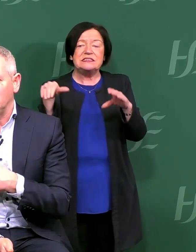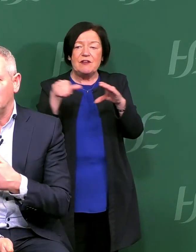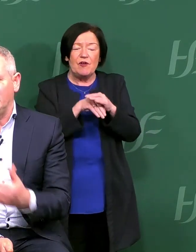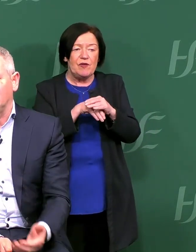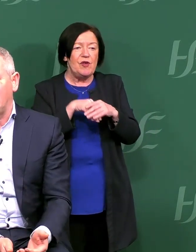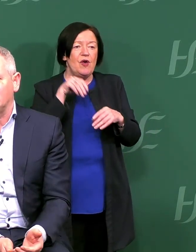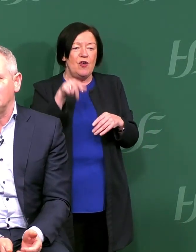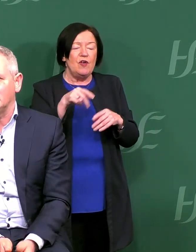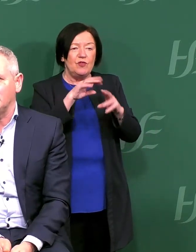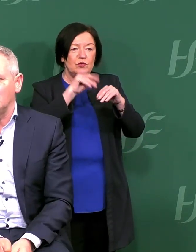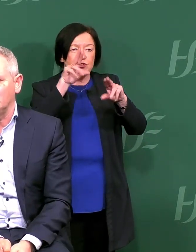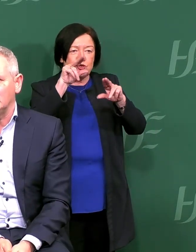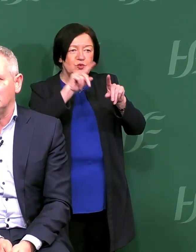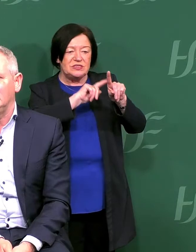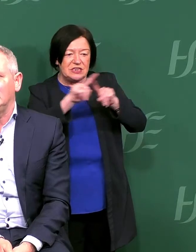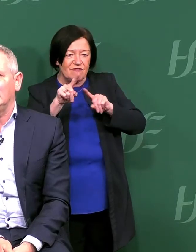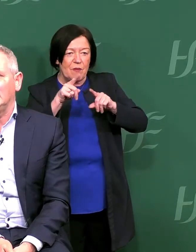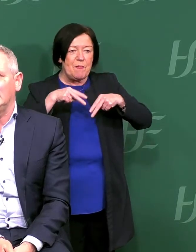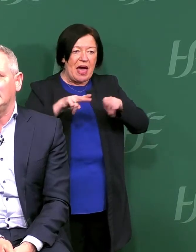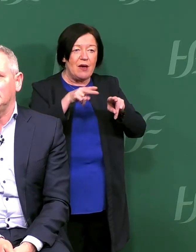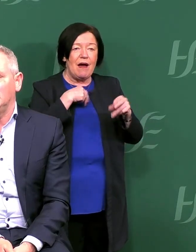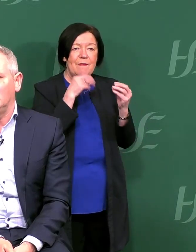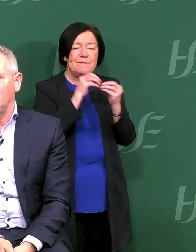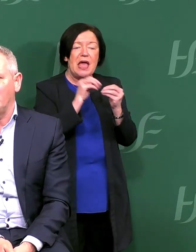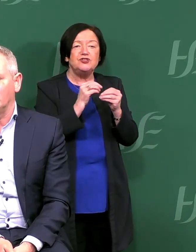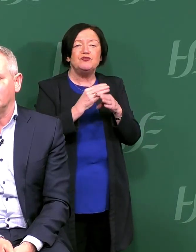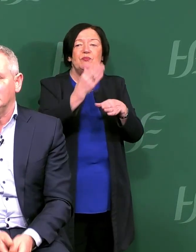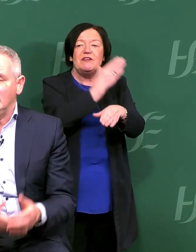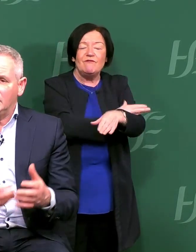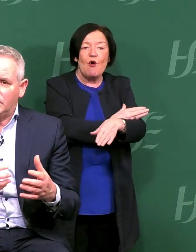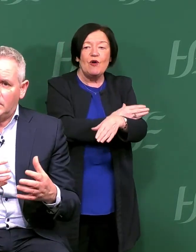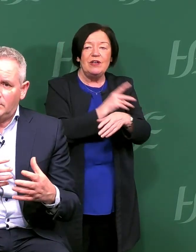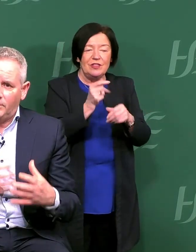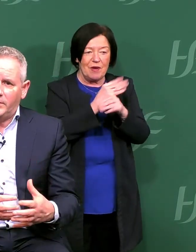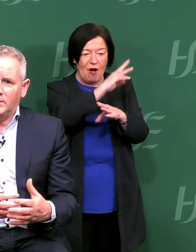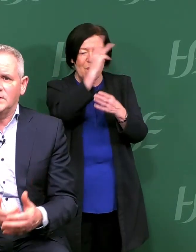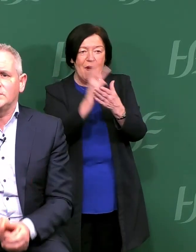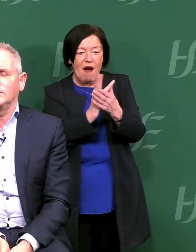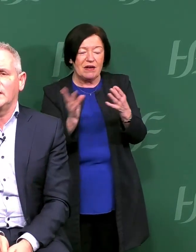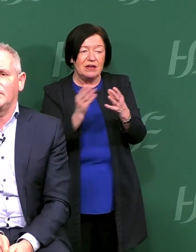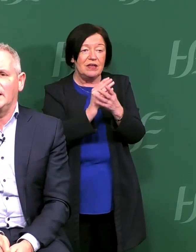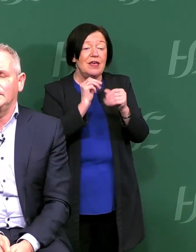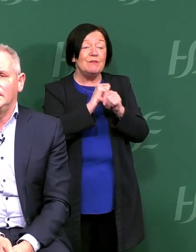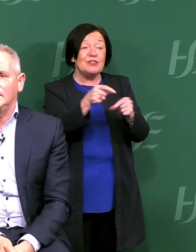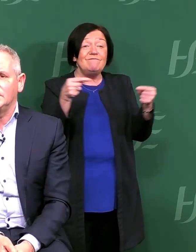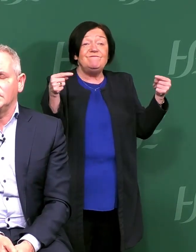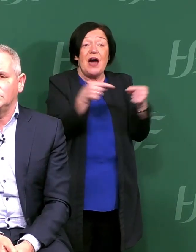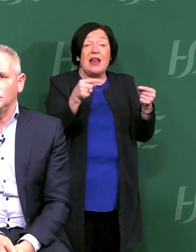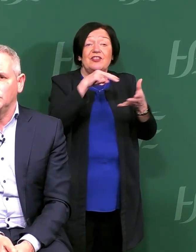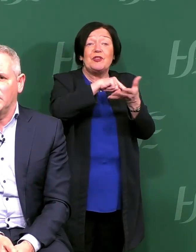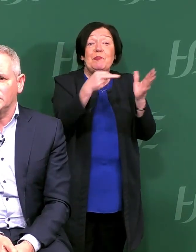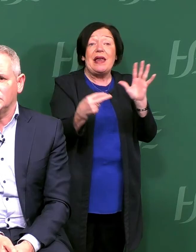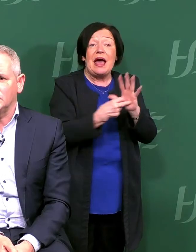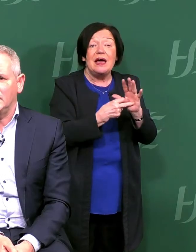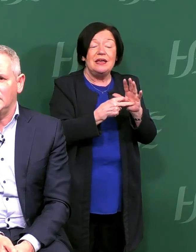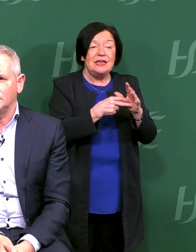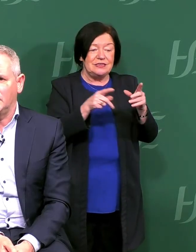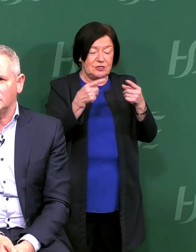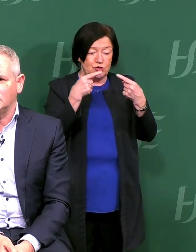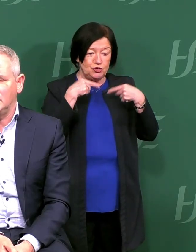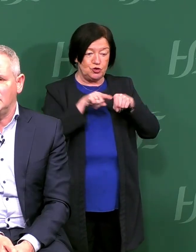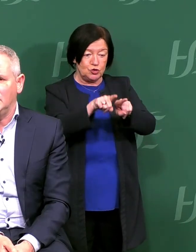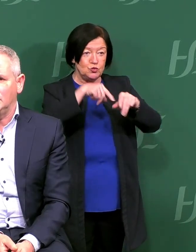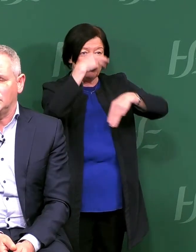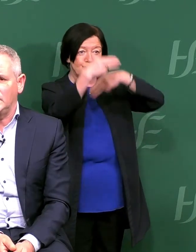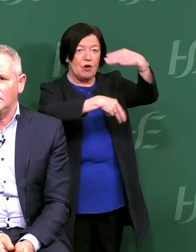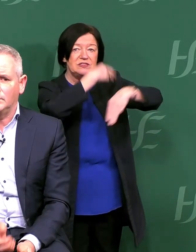of those new clinical pathways I spoke about will all be part of it. The finalisation of that plan is a dual process, engagement